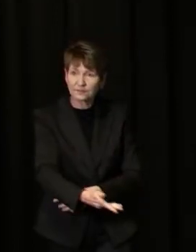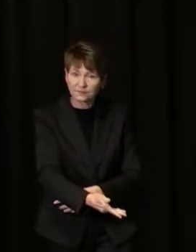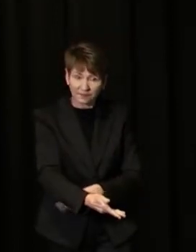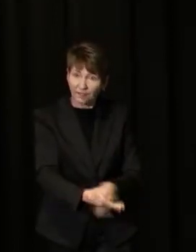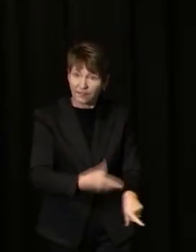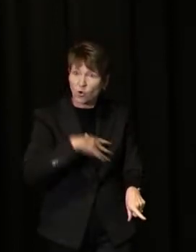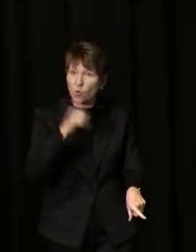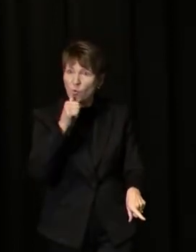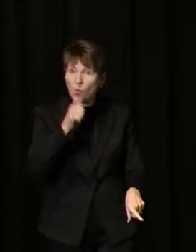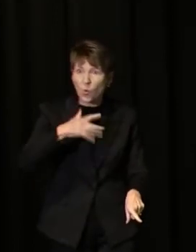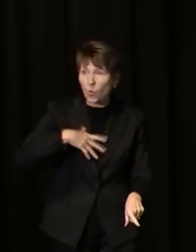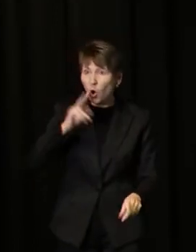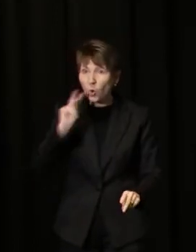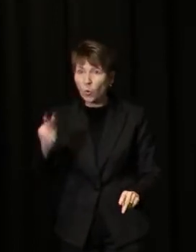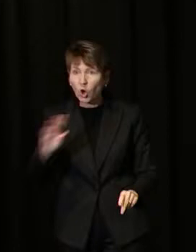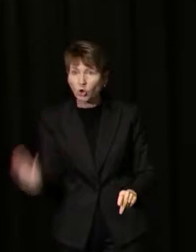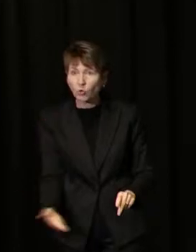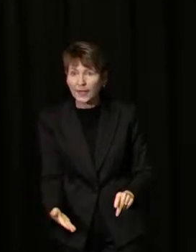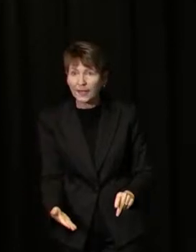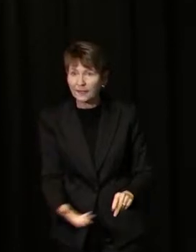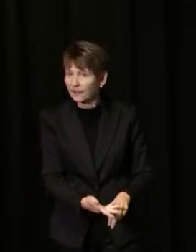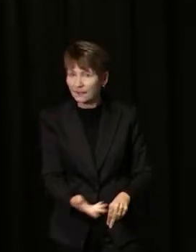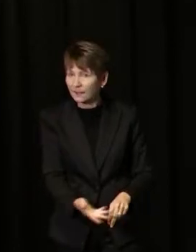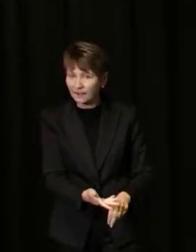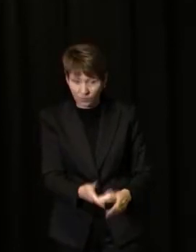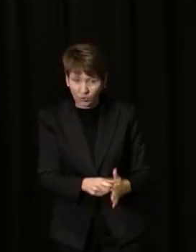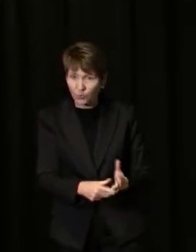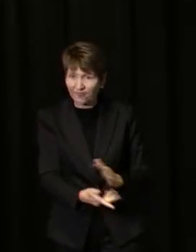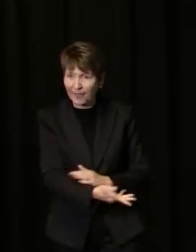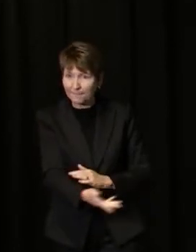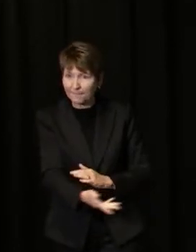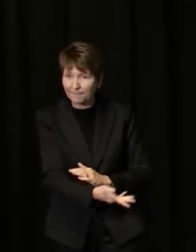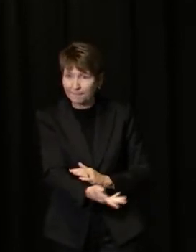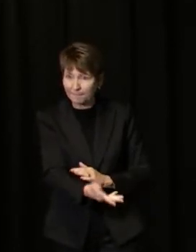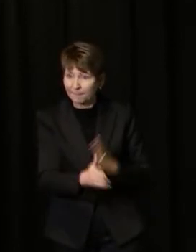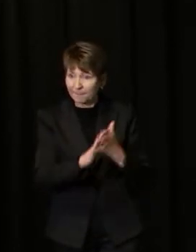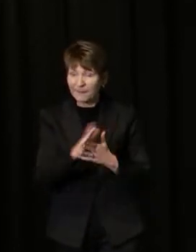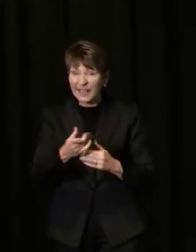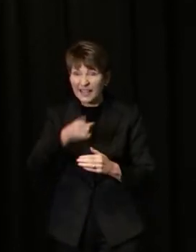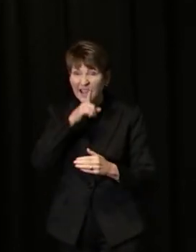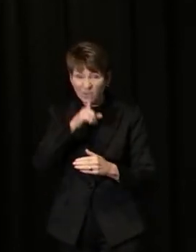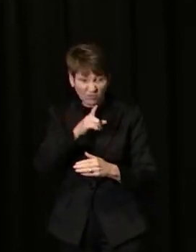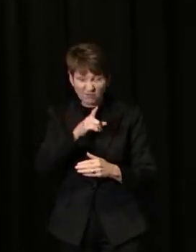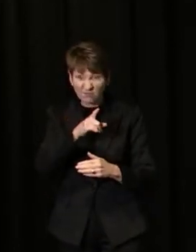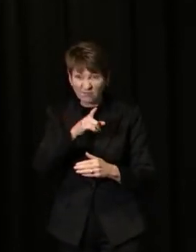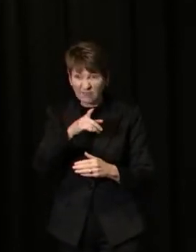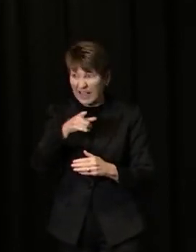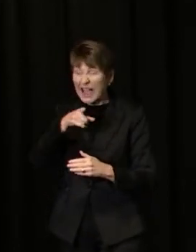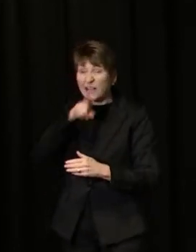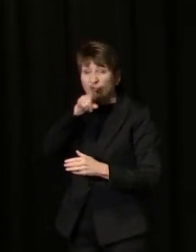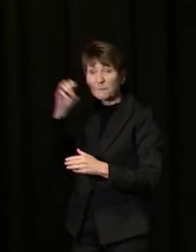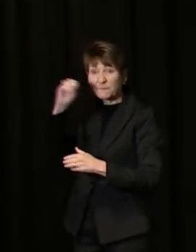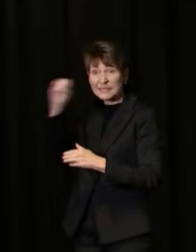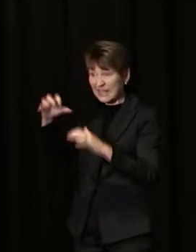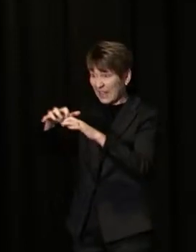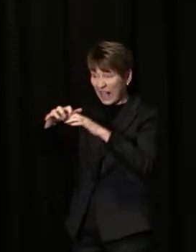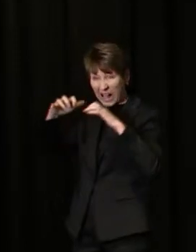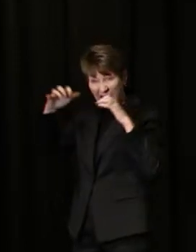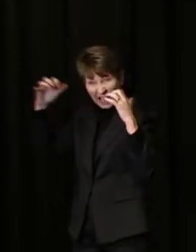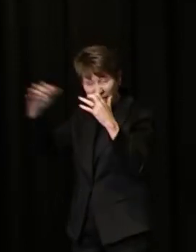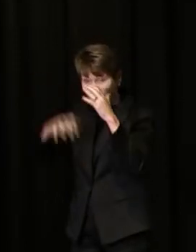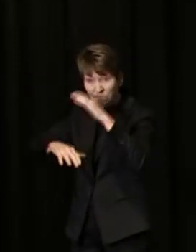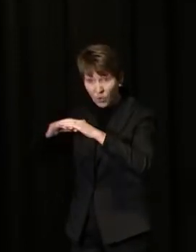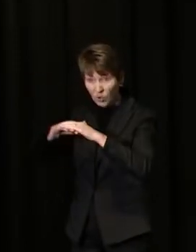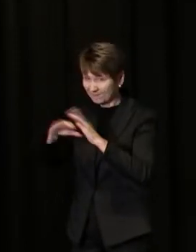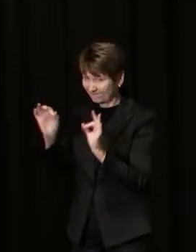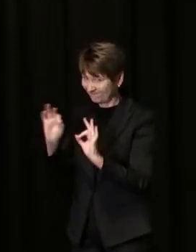can't be vaccinated. So in recognition of that, it'll be a percentage. It won't be 100%, but we want to get it as close to that 100% as we can.